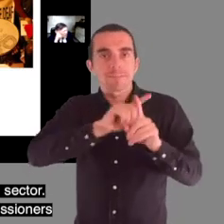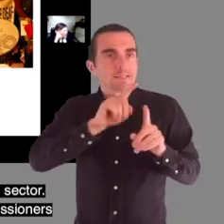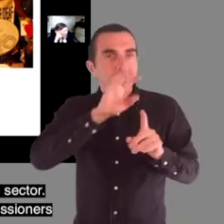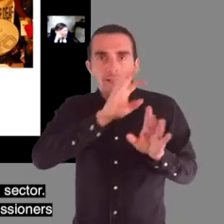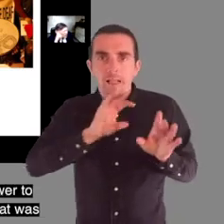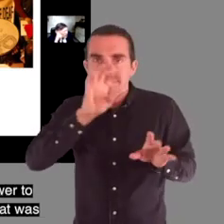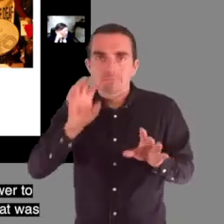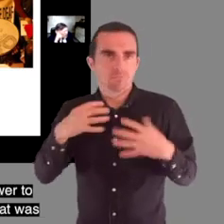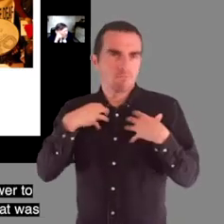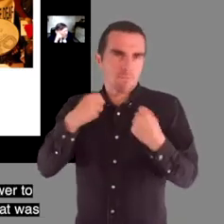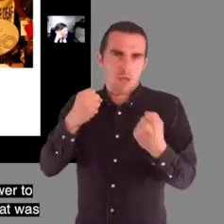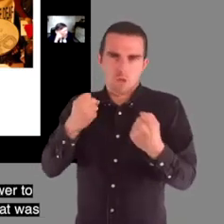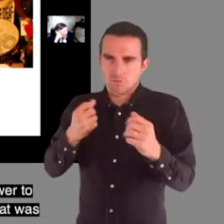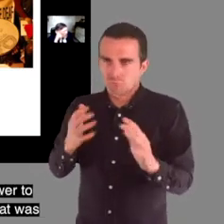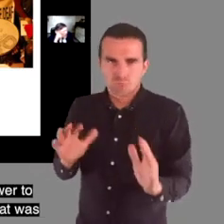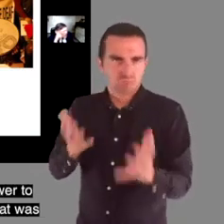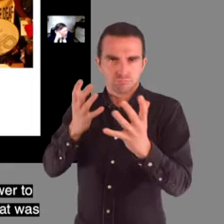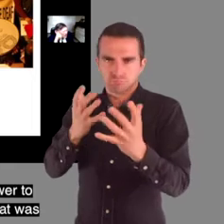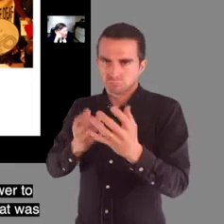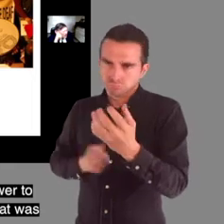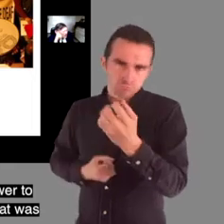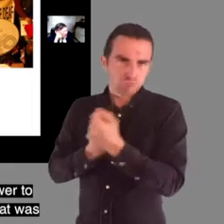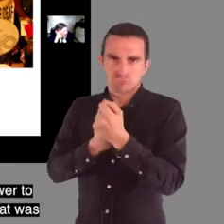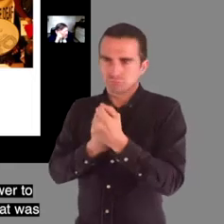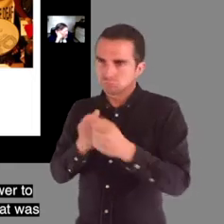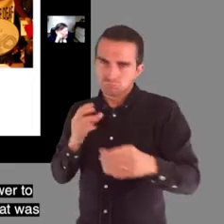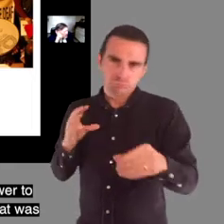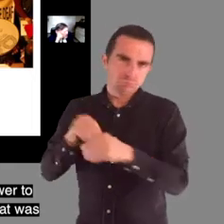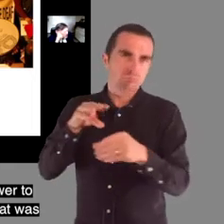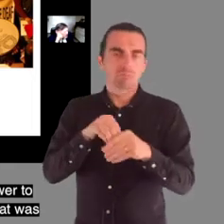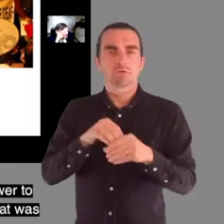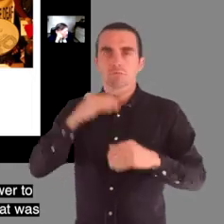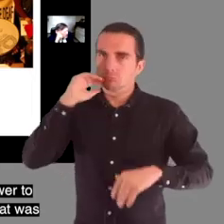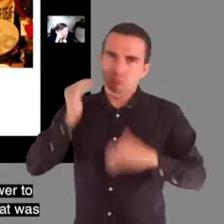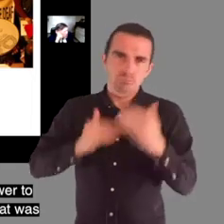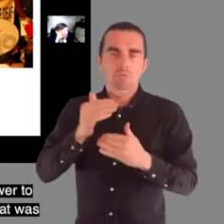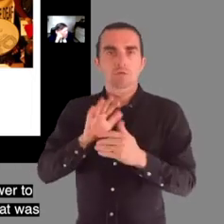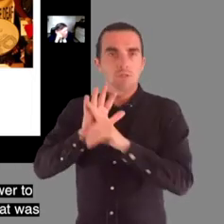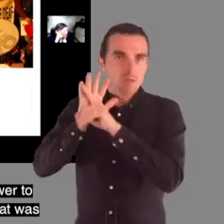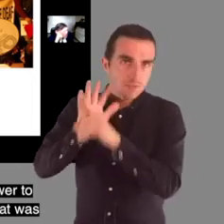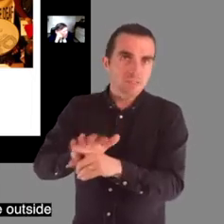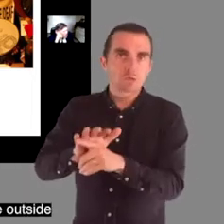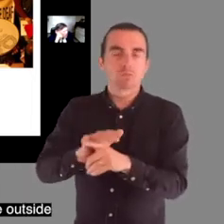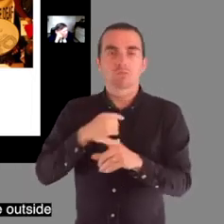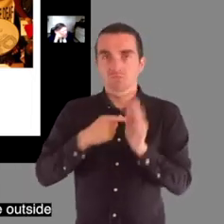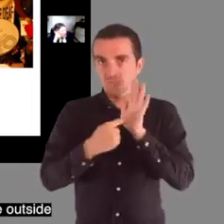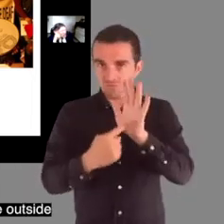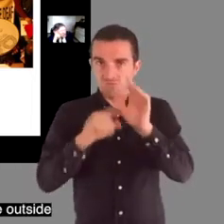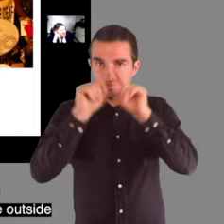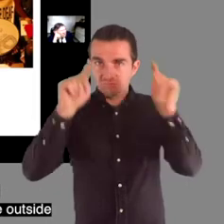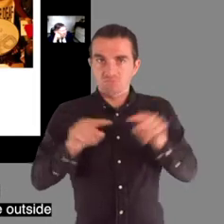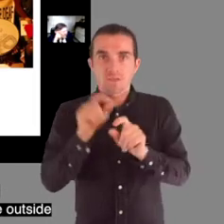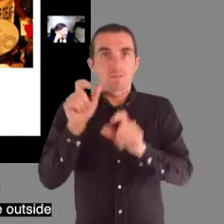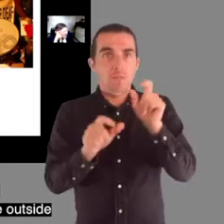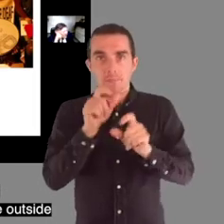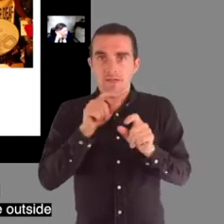place commissioners in each state who had the power to actually challenge judicially what was going on, discrimination. And here